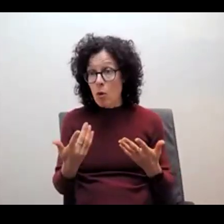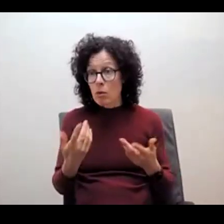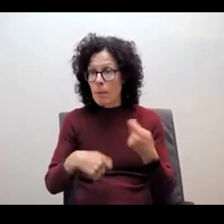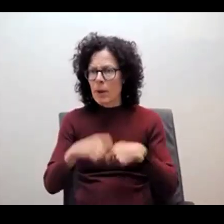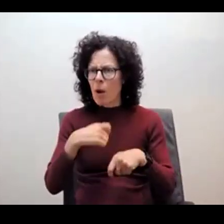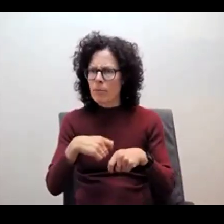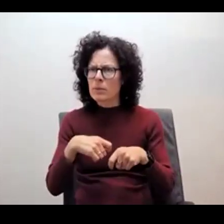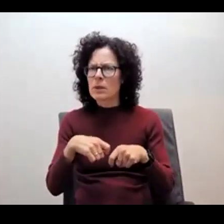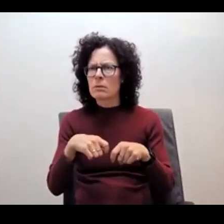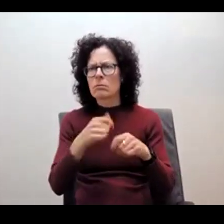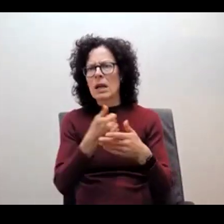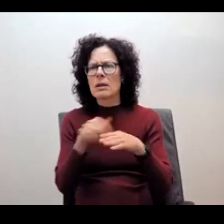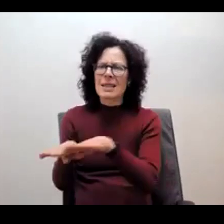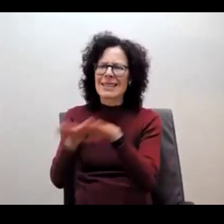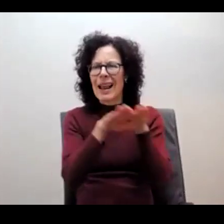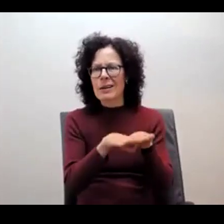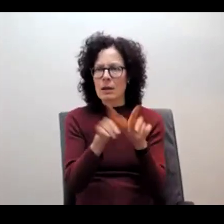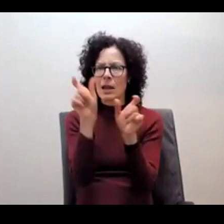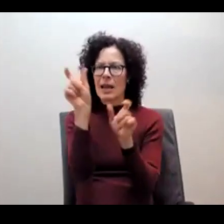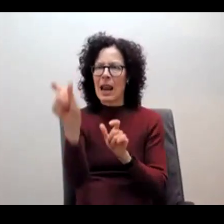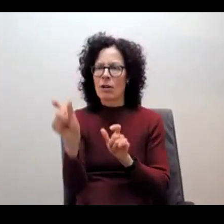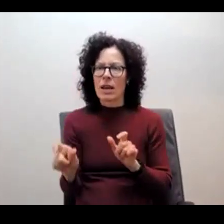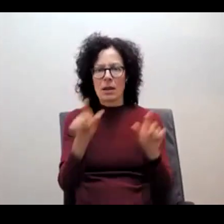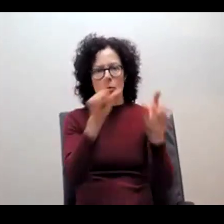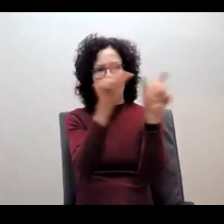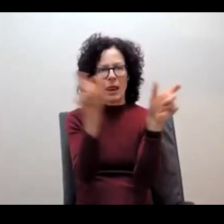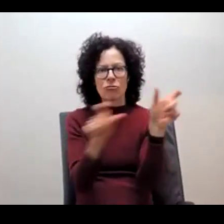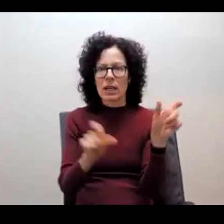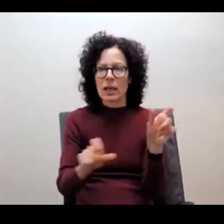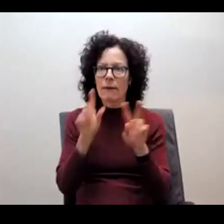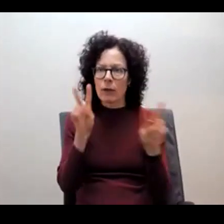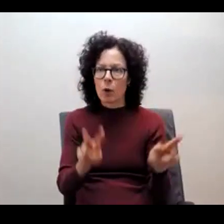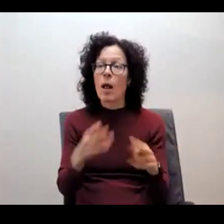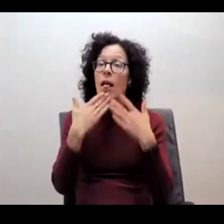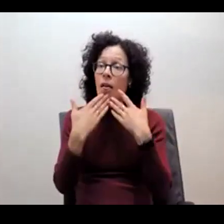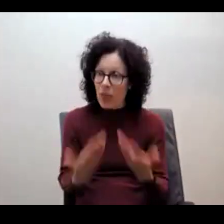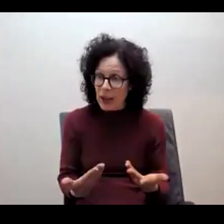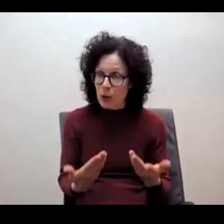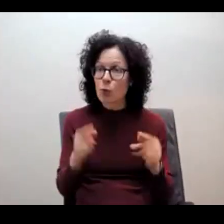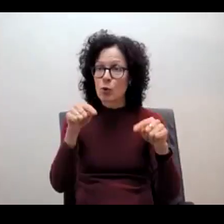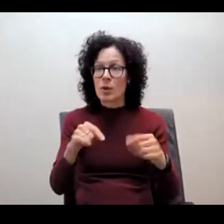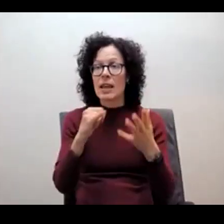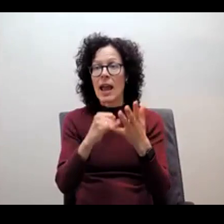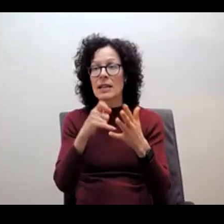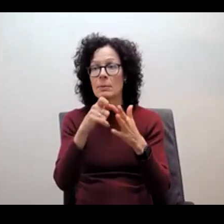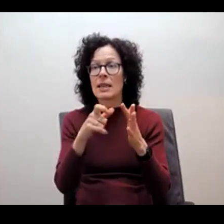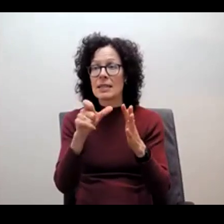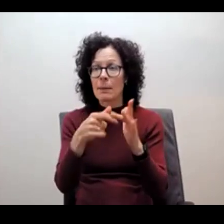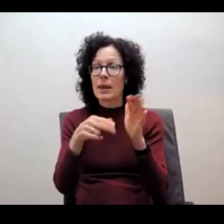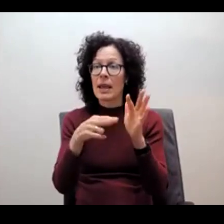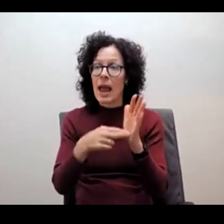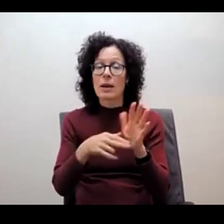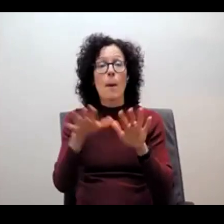gallery view. Welcome to the SPCPN movement snack. We run these